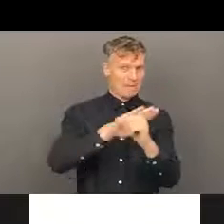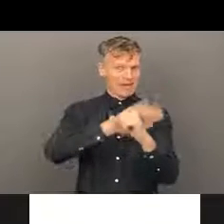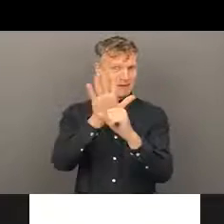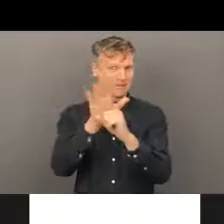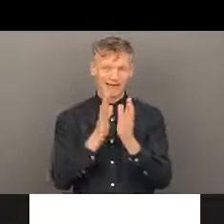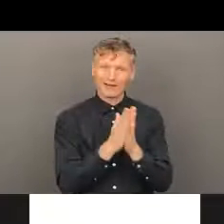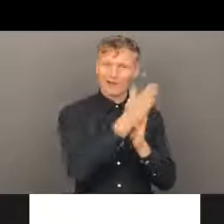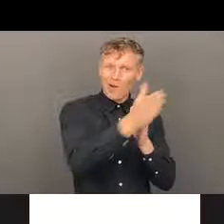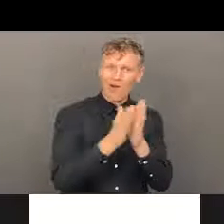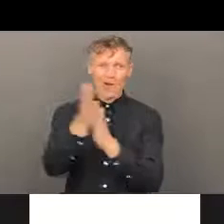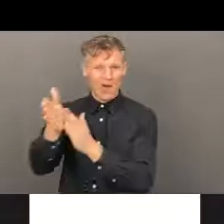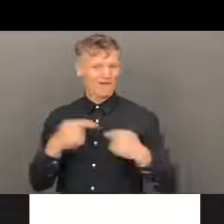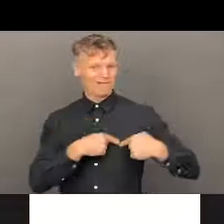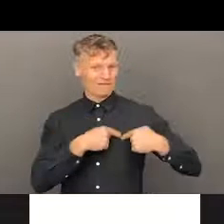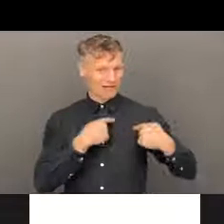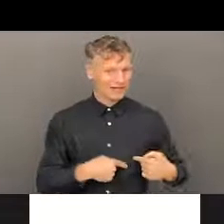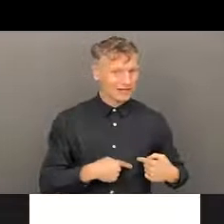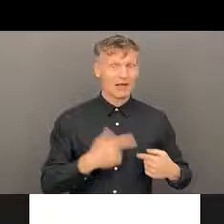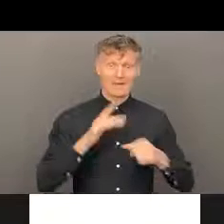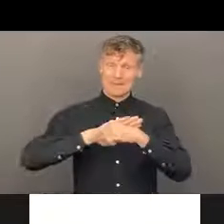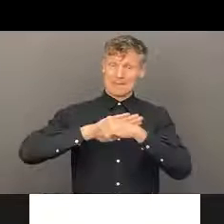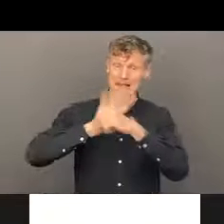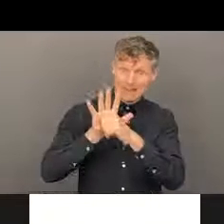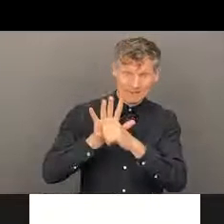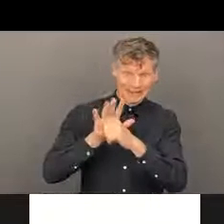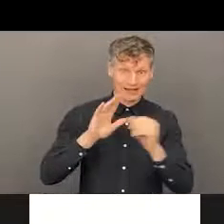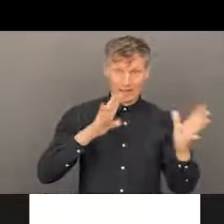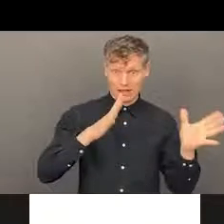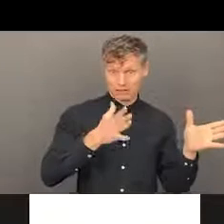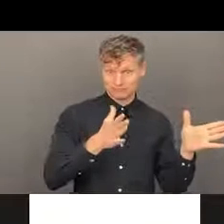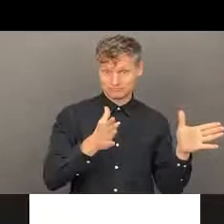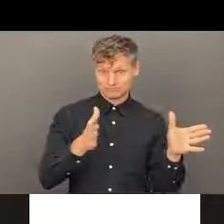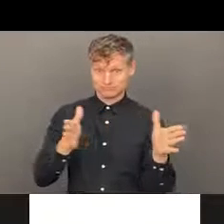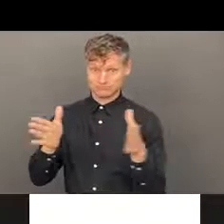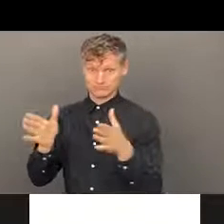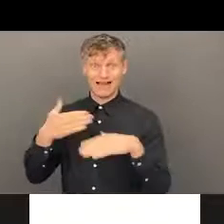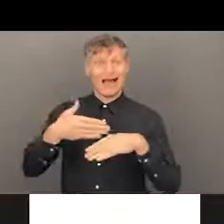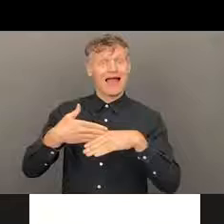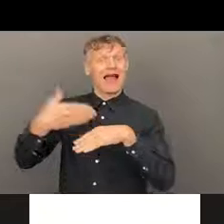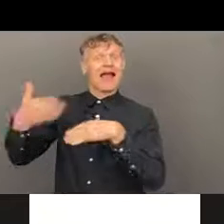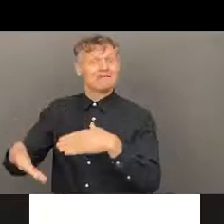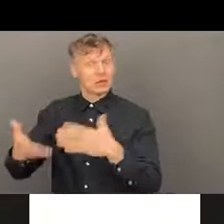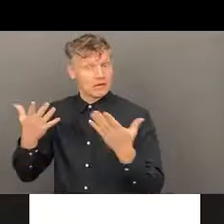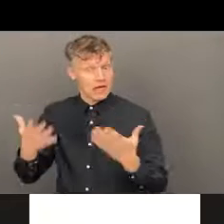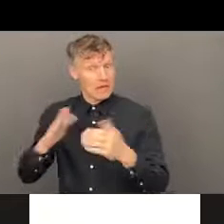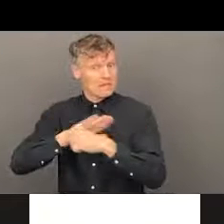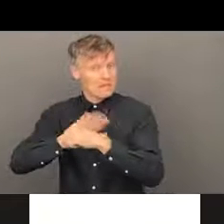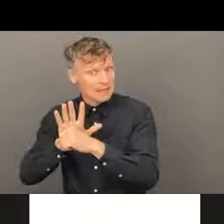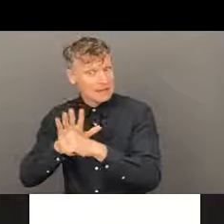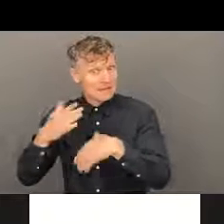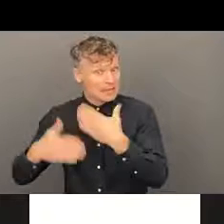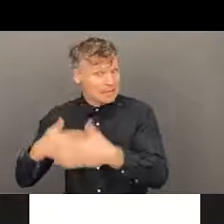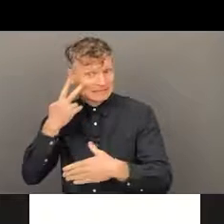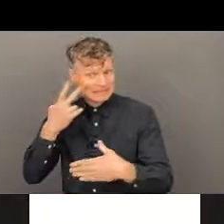the pandemic and after the pandemic. So as you can see from this diagram here,